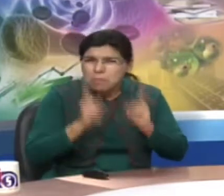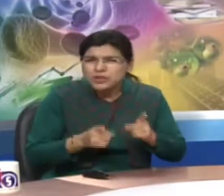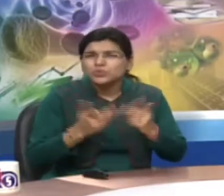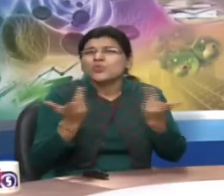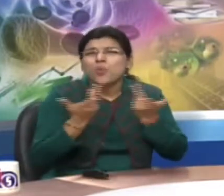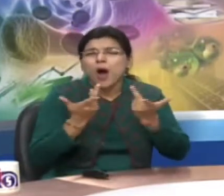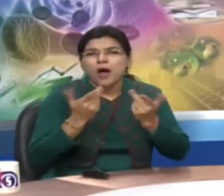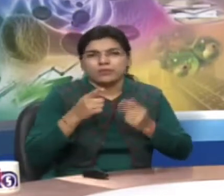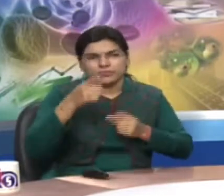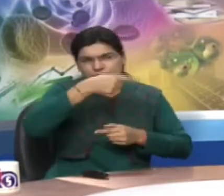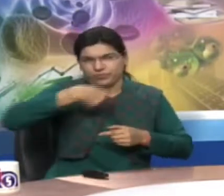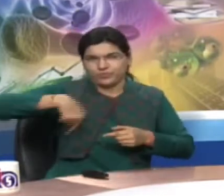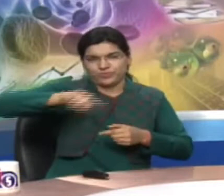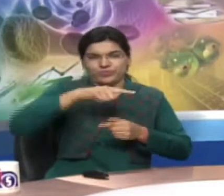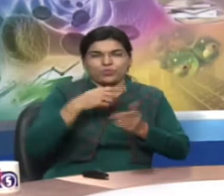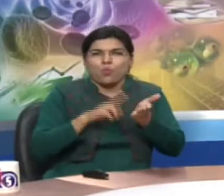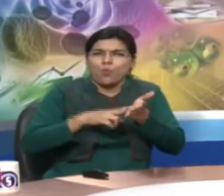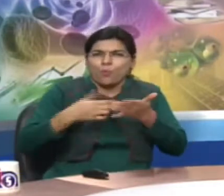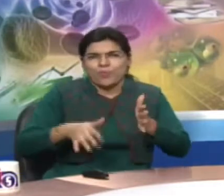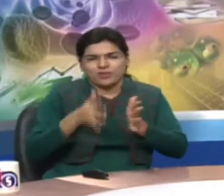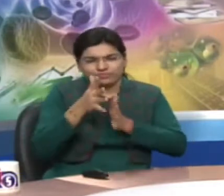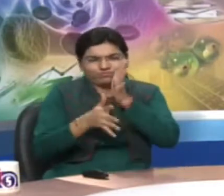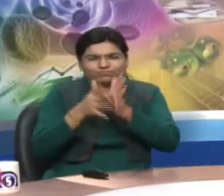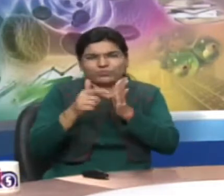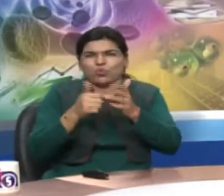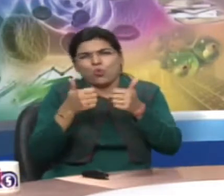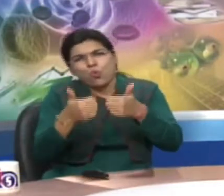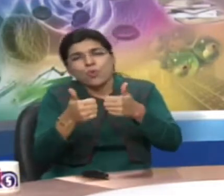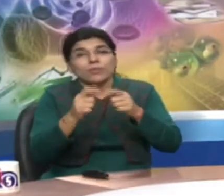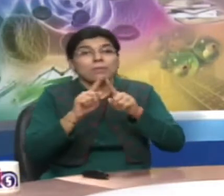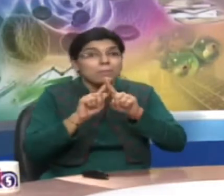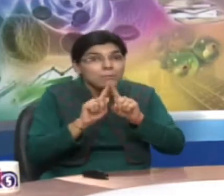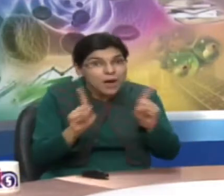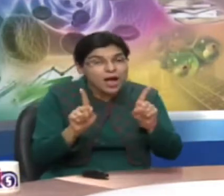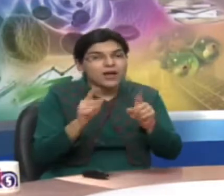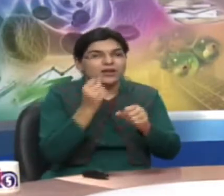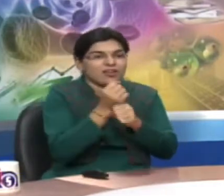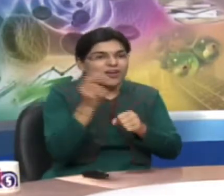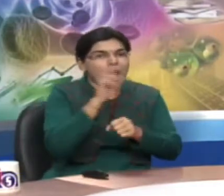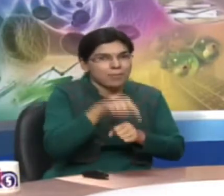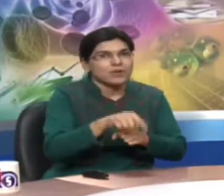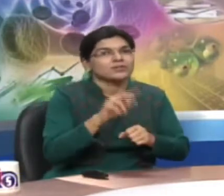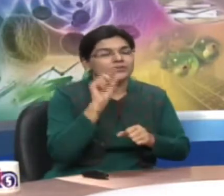are connected to does, used in the sentence of does.